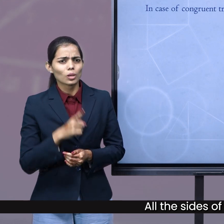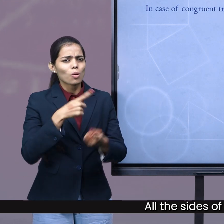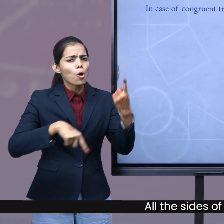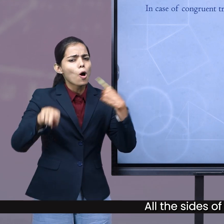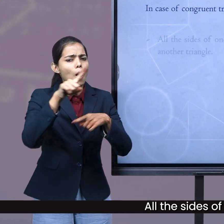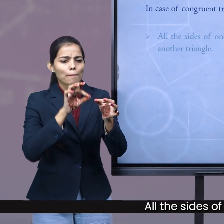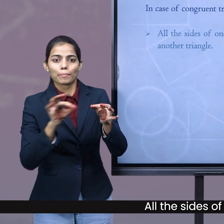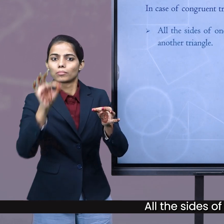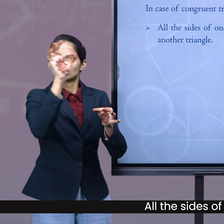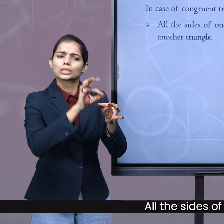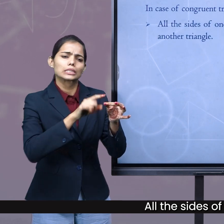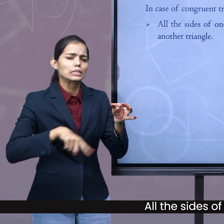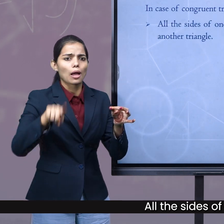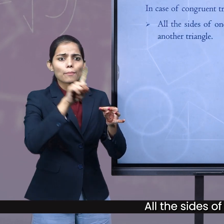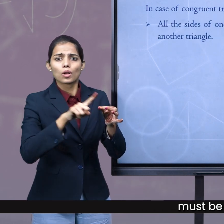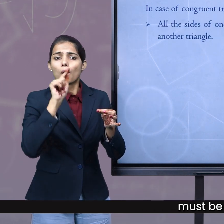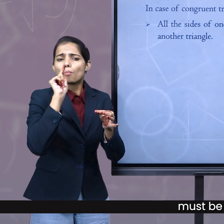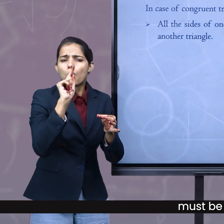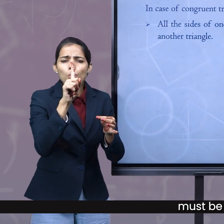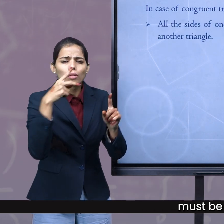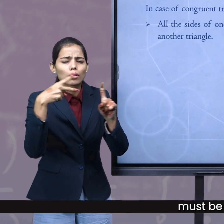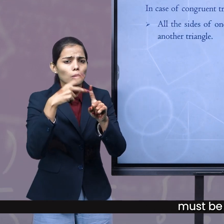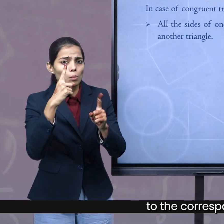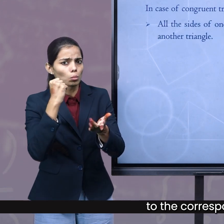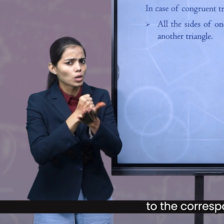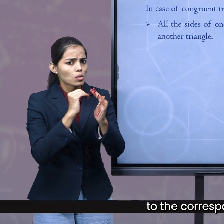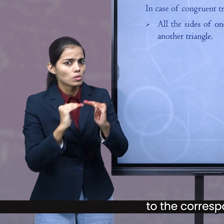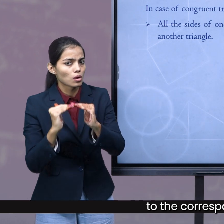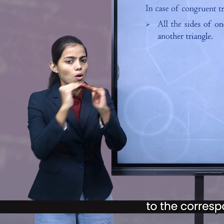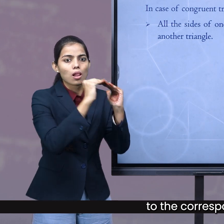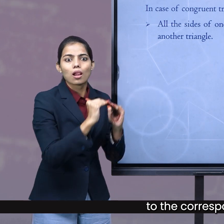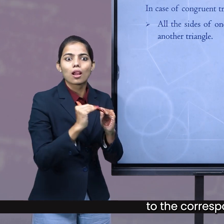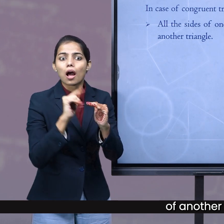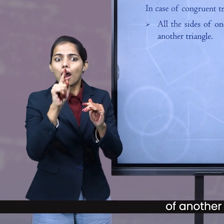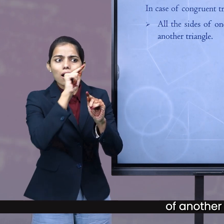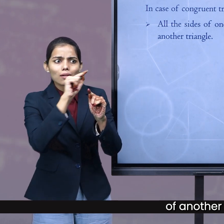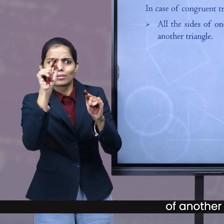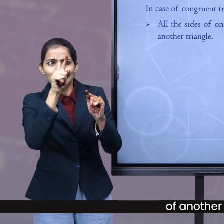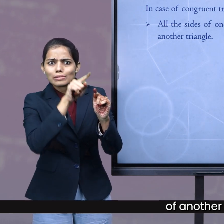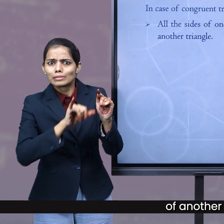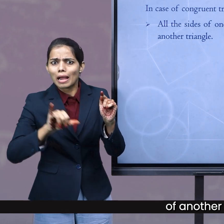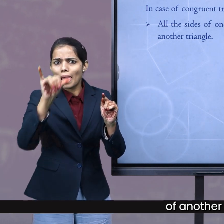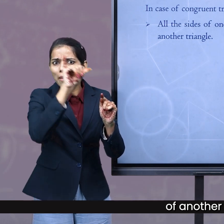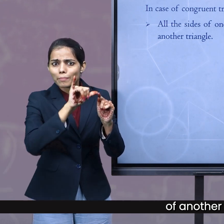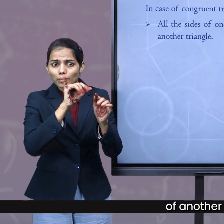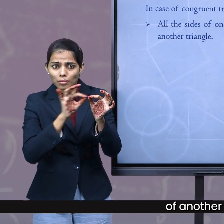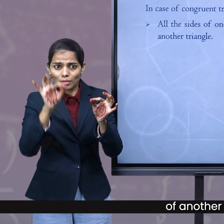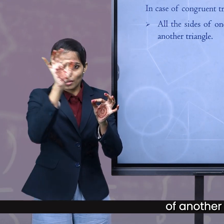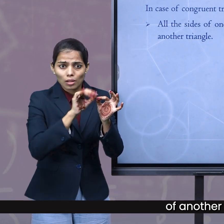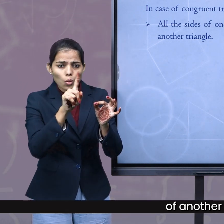all the sides of one triangle must be equal to the corresponding sides of another triangle.